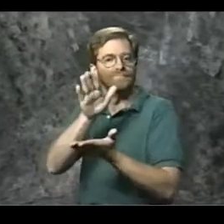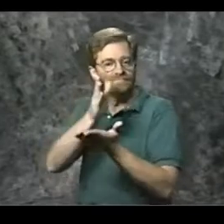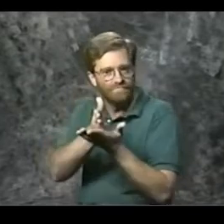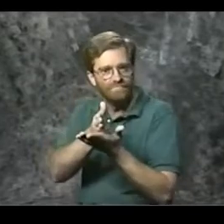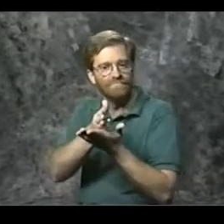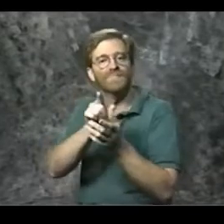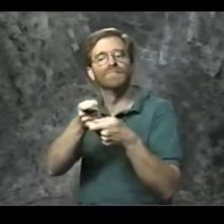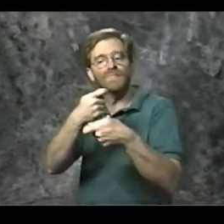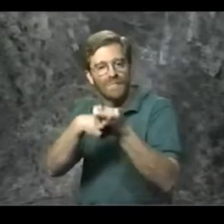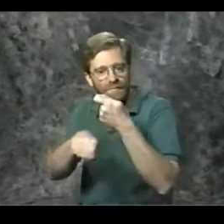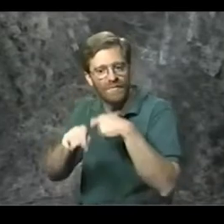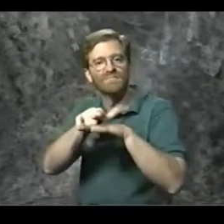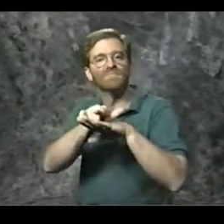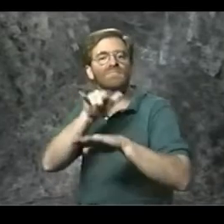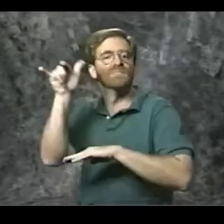say goodbye.